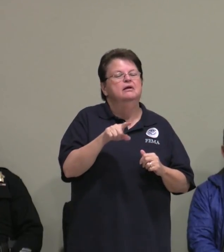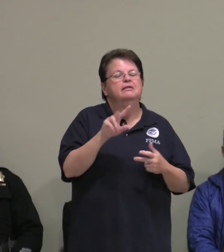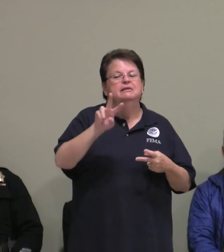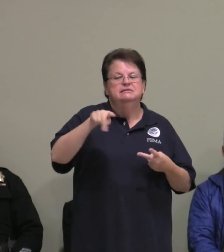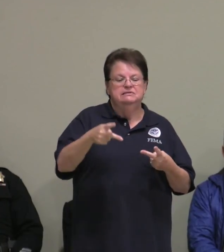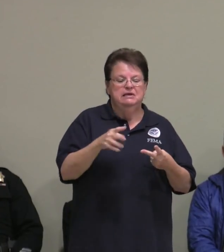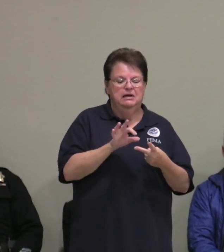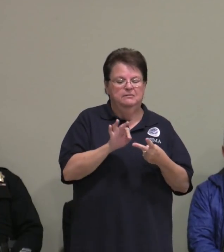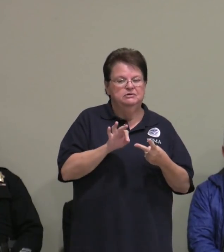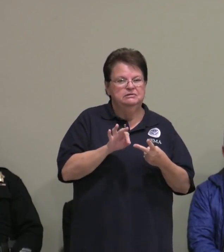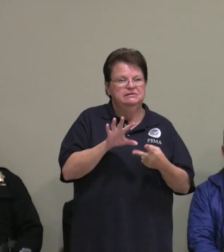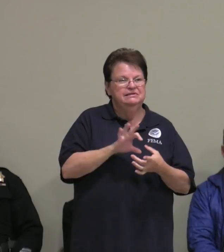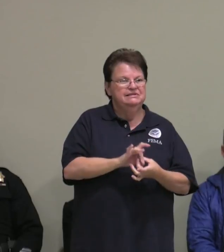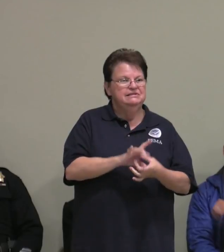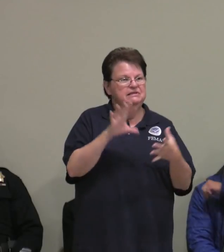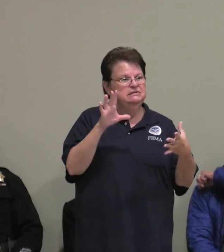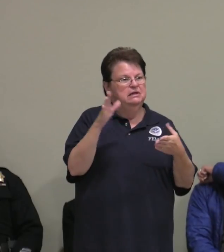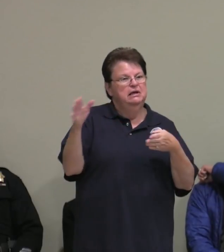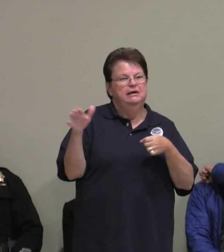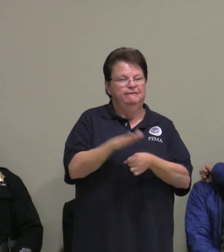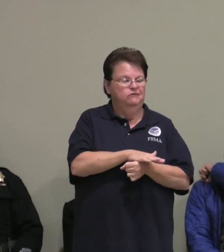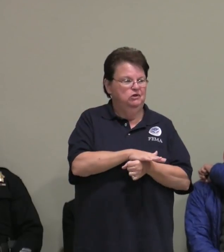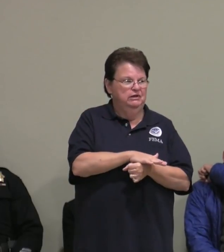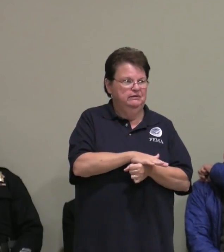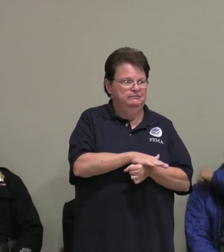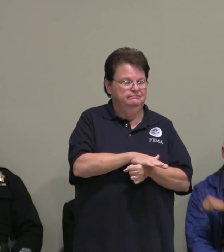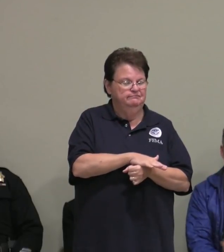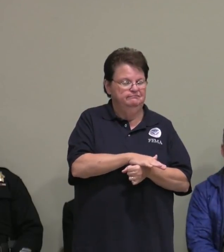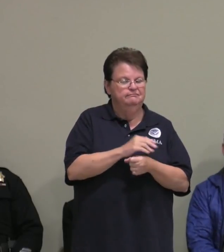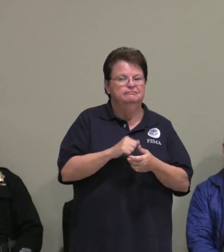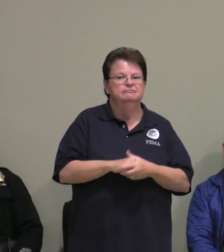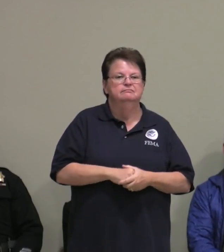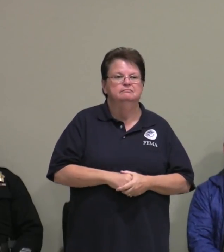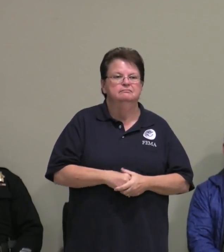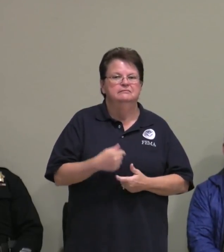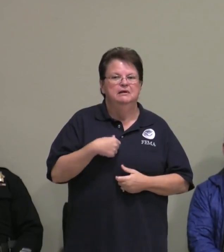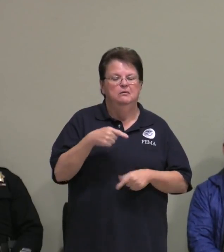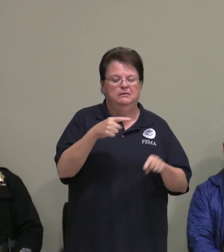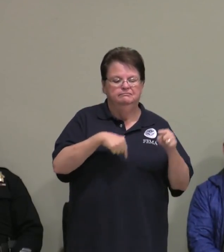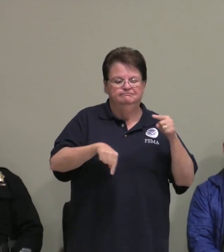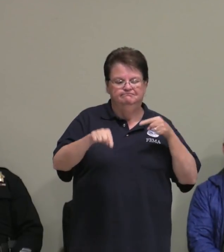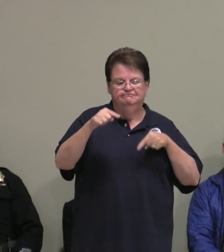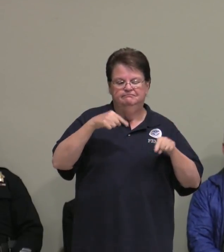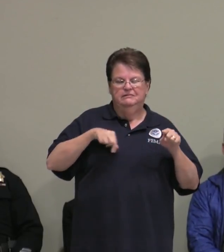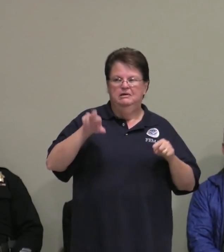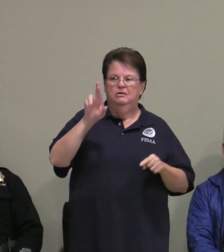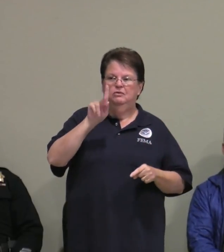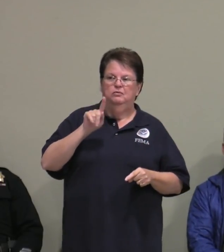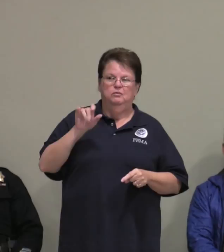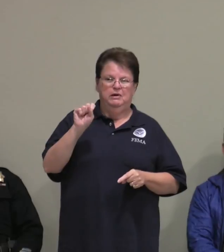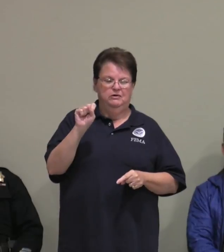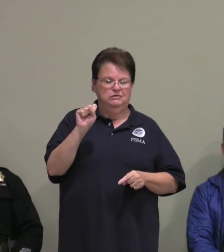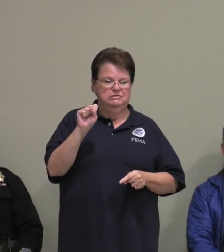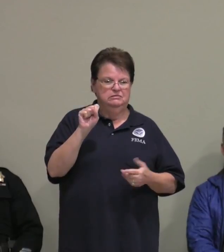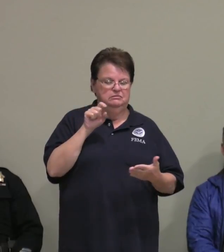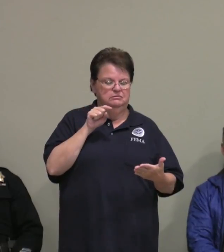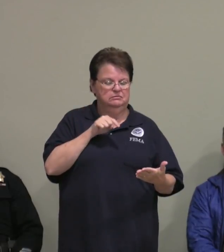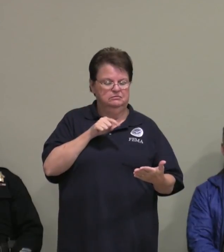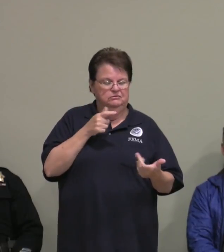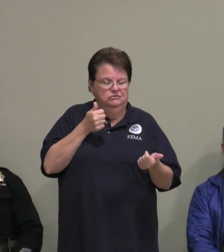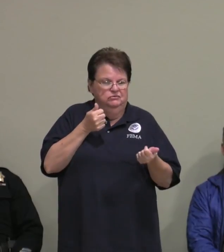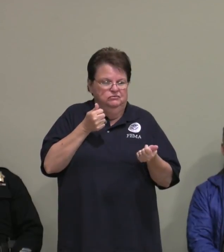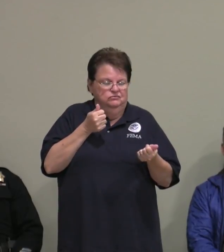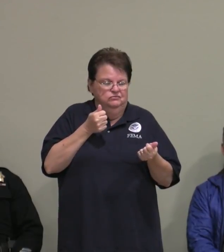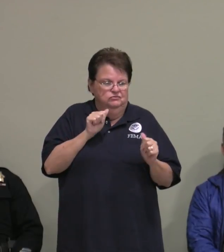is to disconnect completely. And I went back through the records and was trying